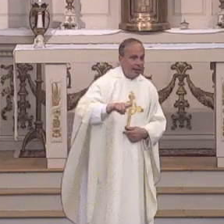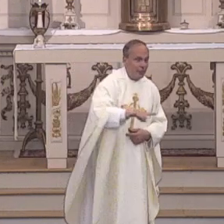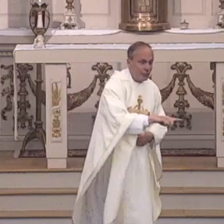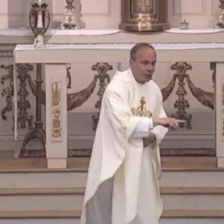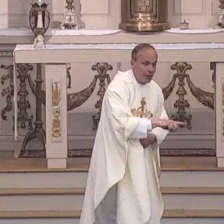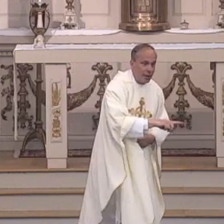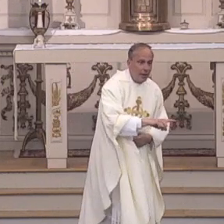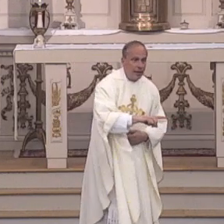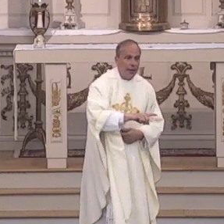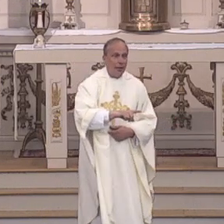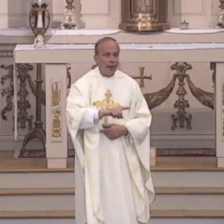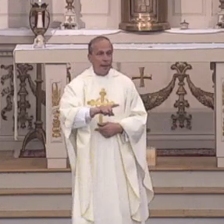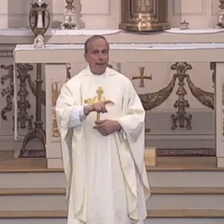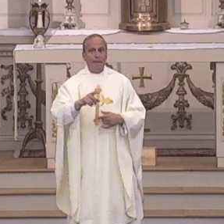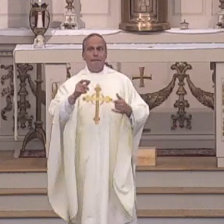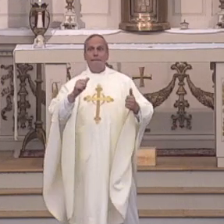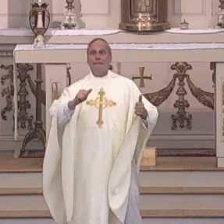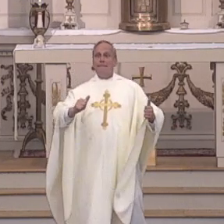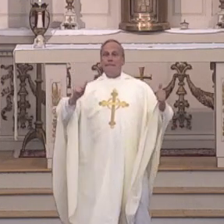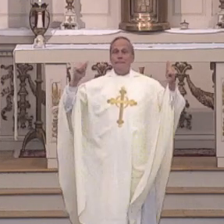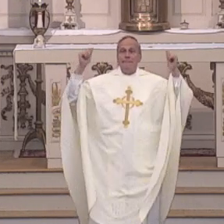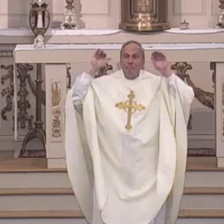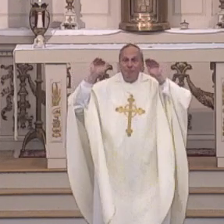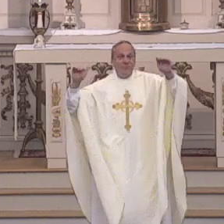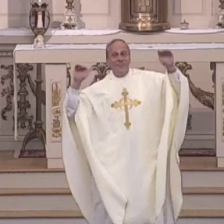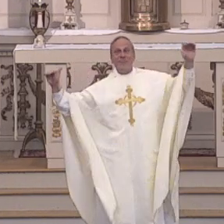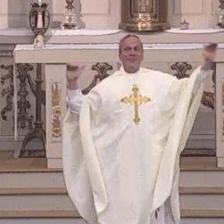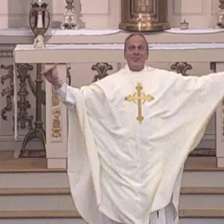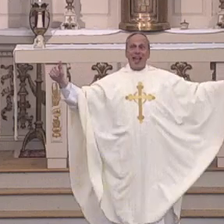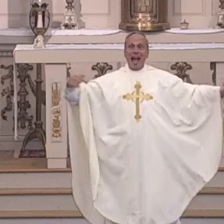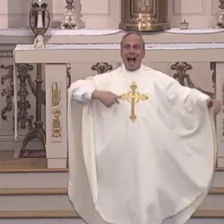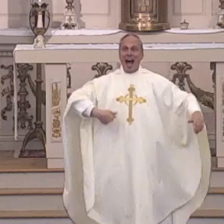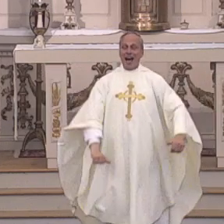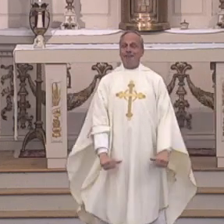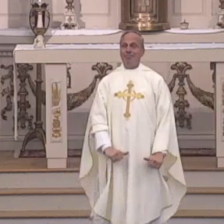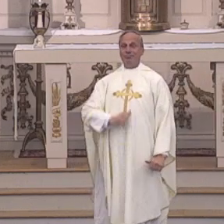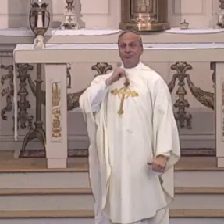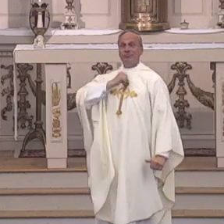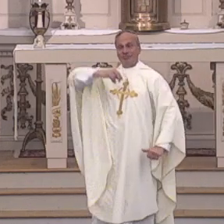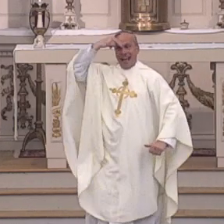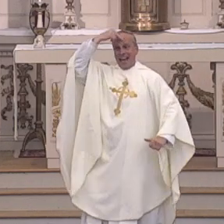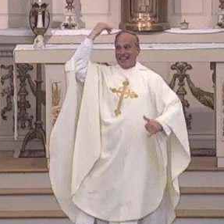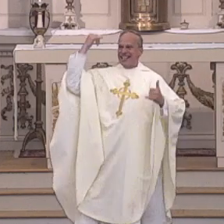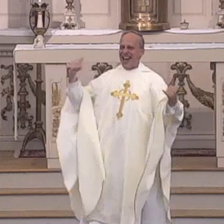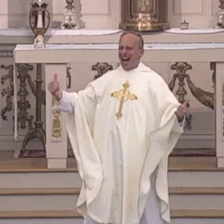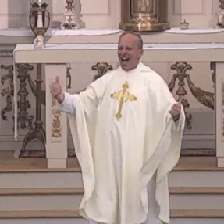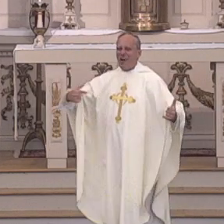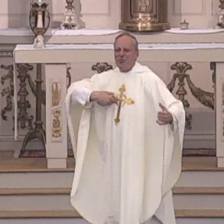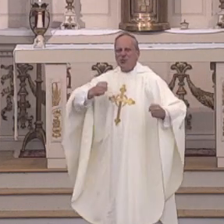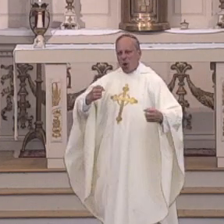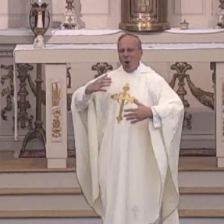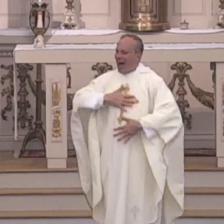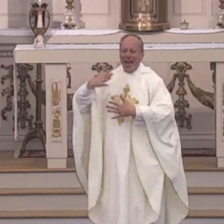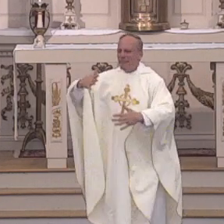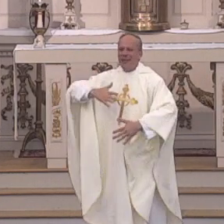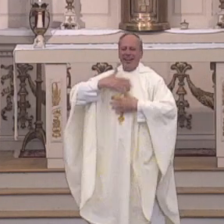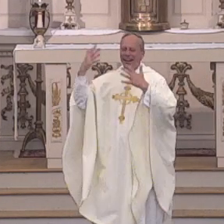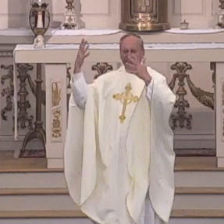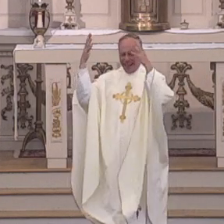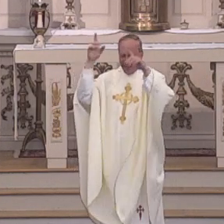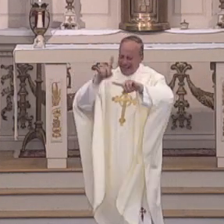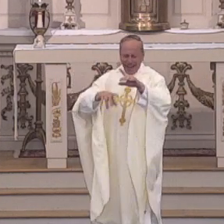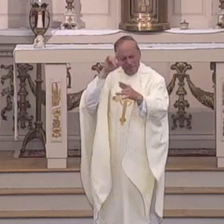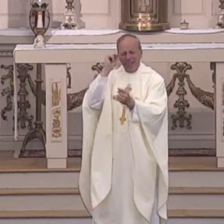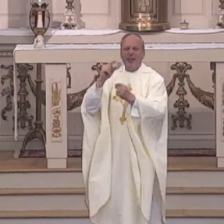his family at Thanksgiving. And guess what? He made this big announcement. He said, I'm Catholic now. I'm